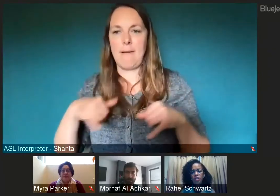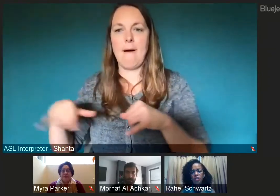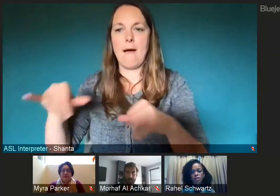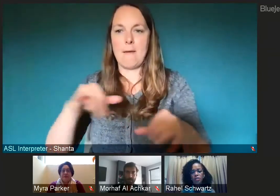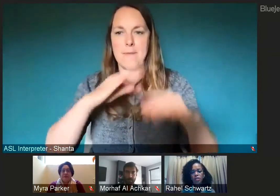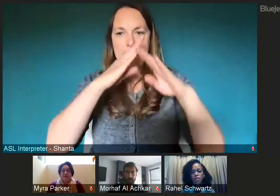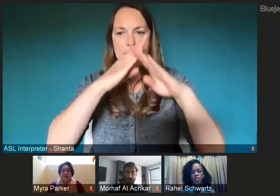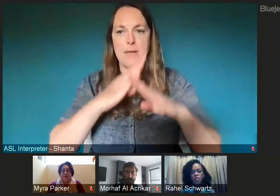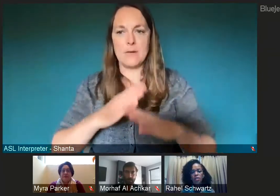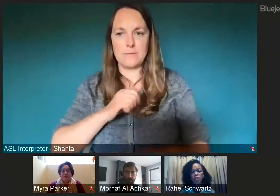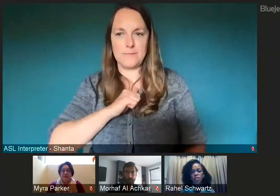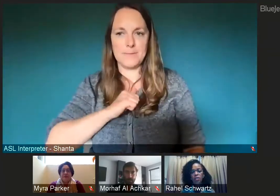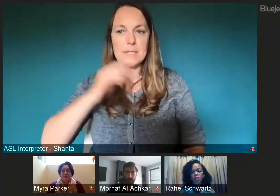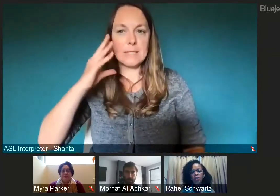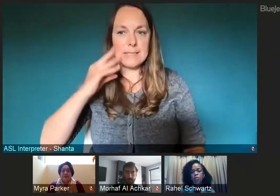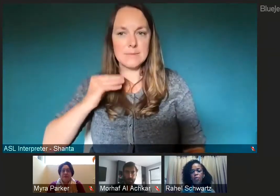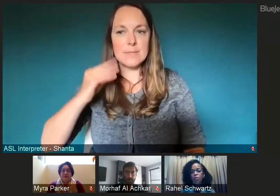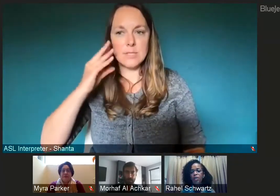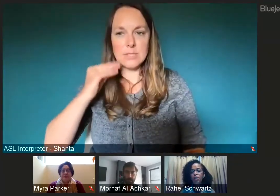experienced in